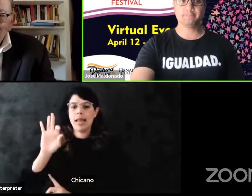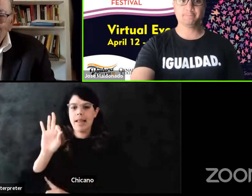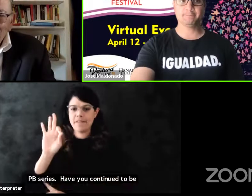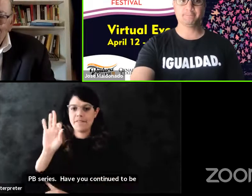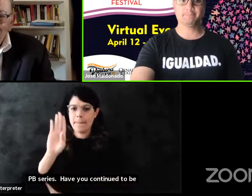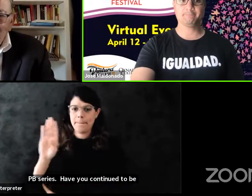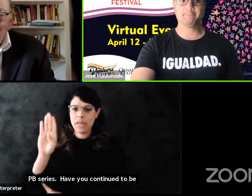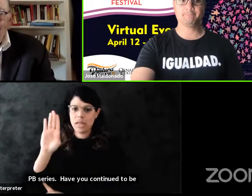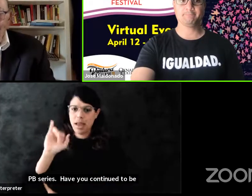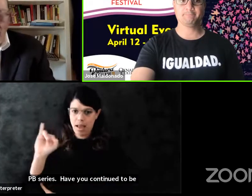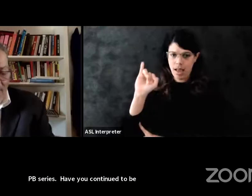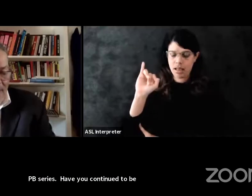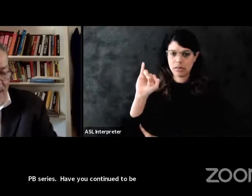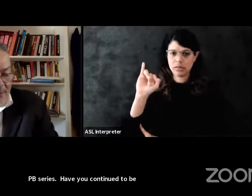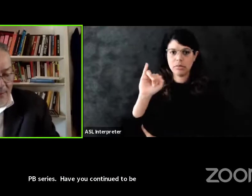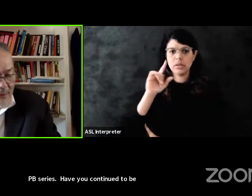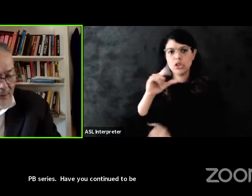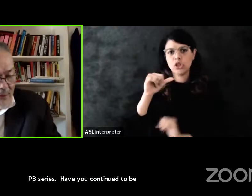recording?